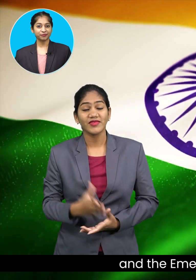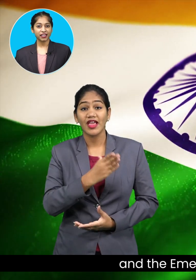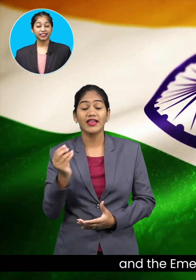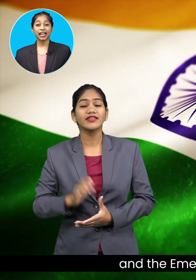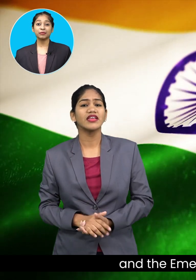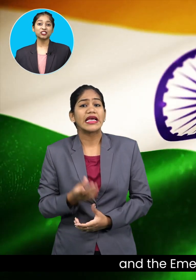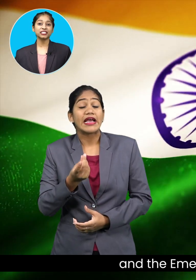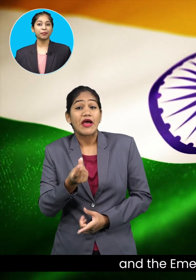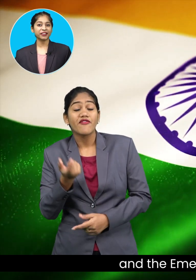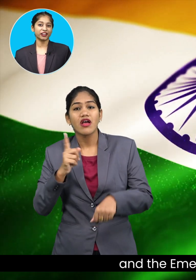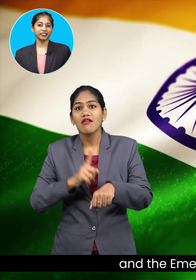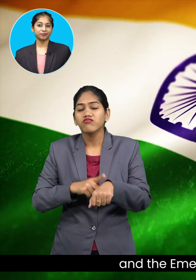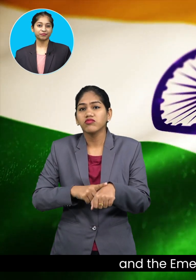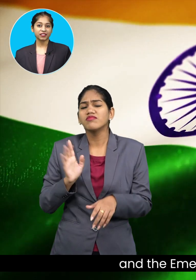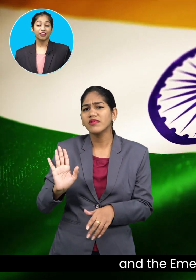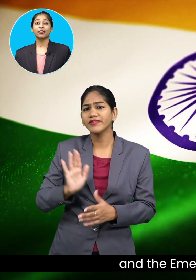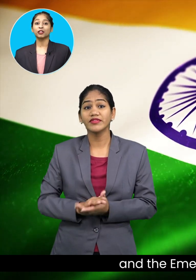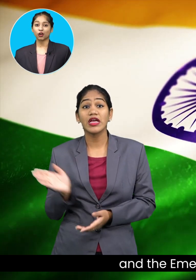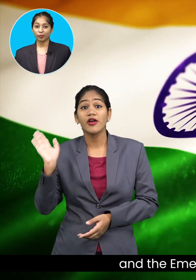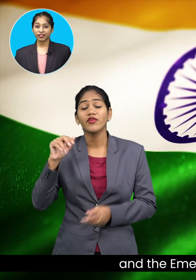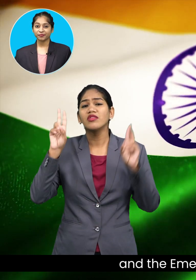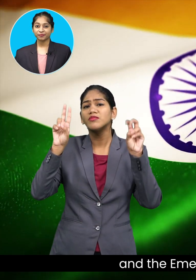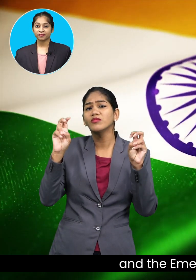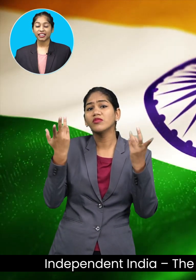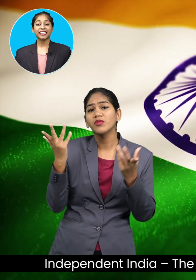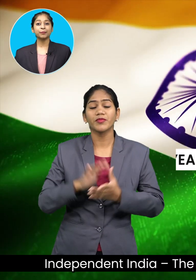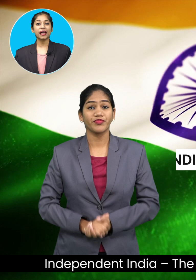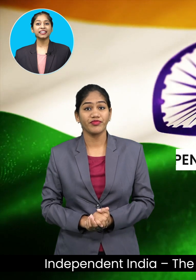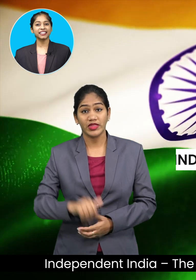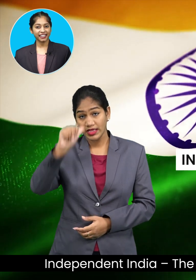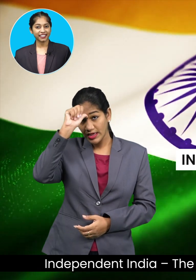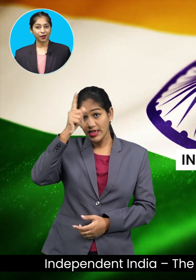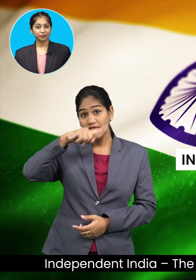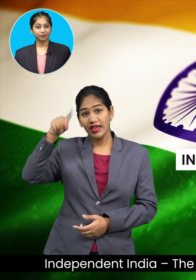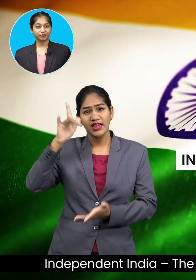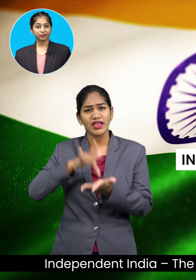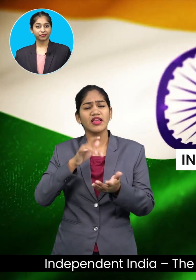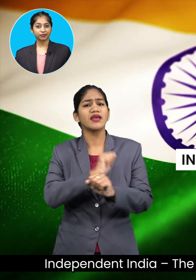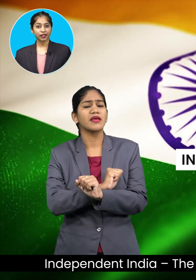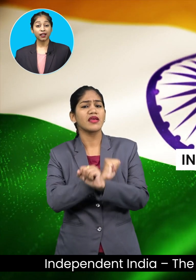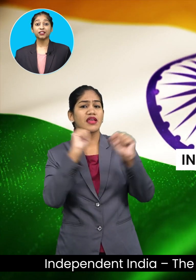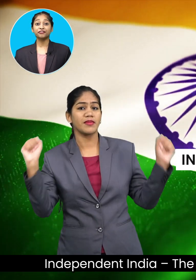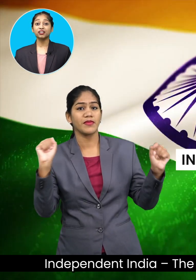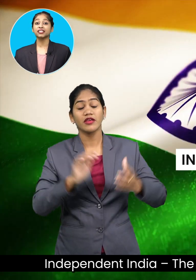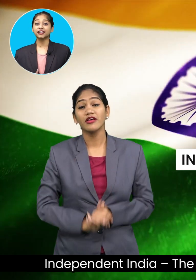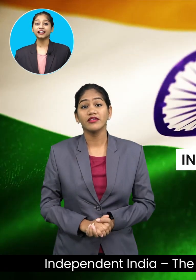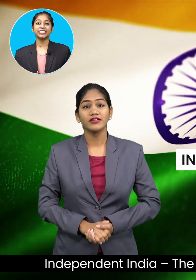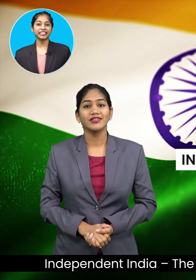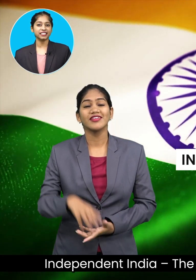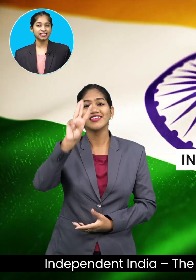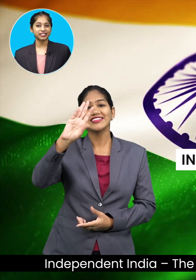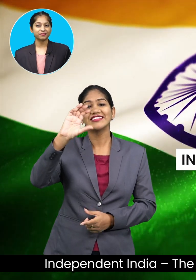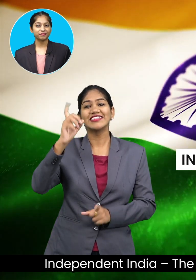and the emergency period from the topic Independent India, the first